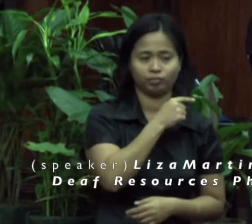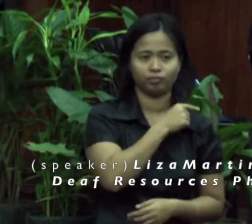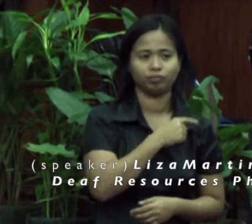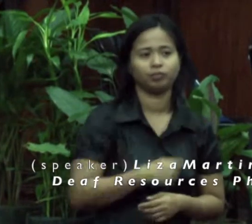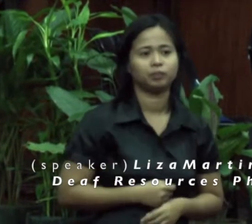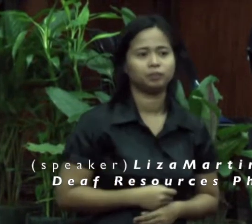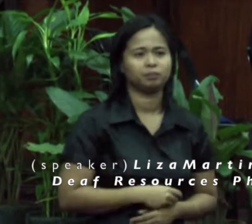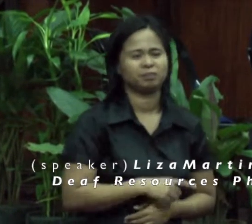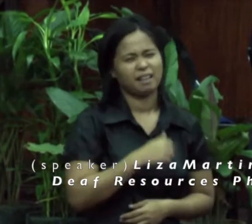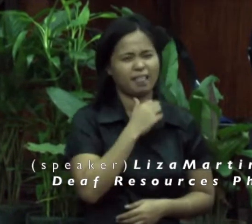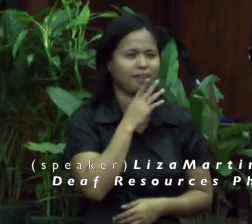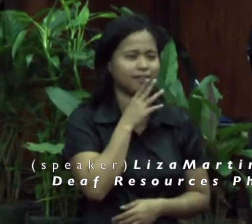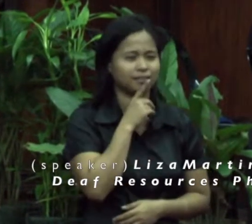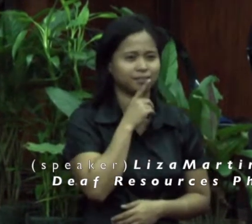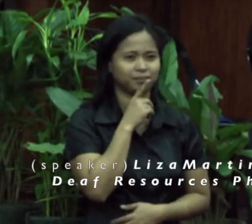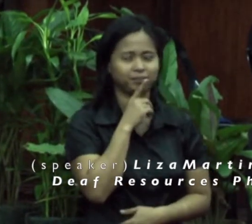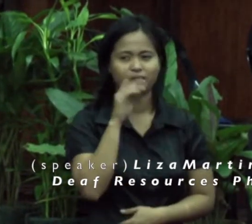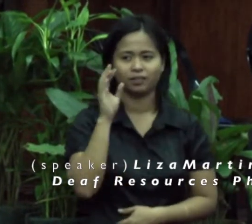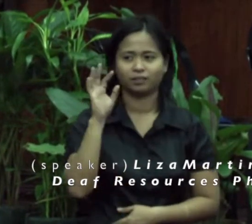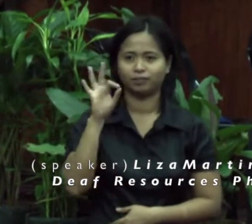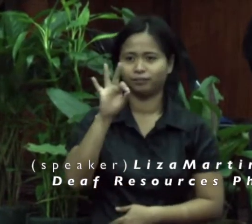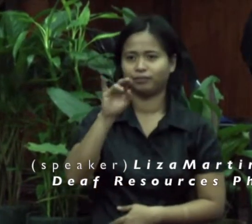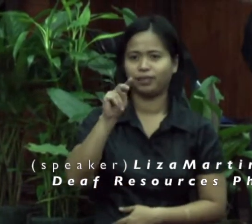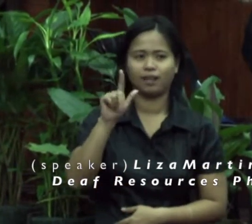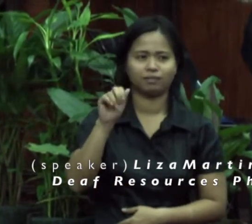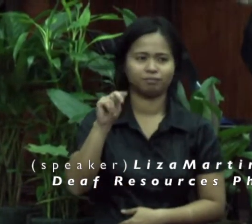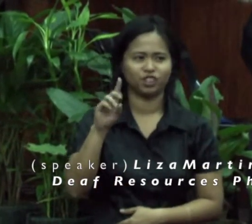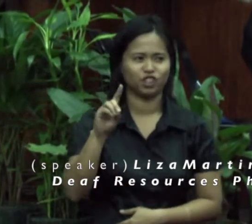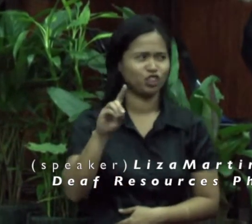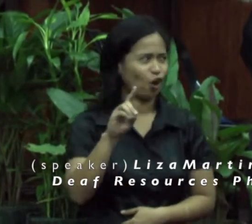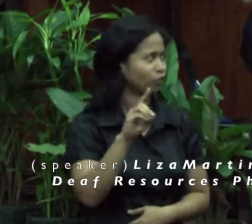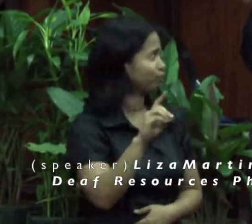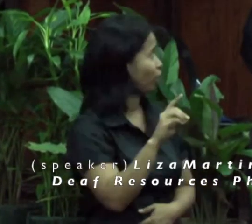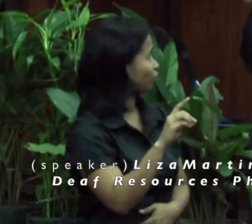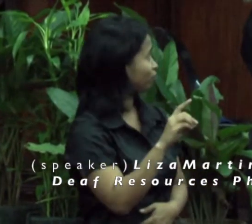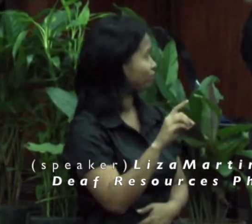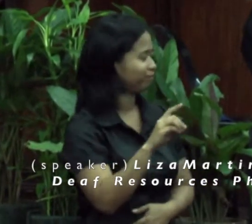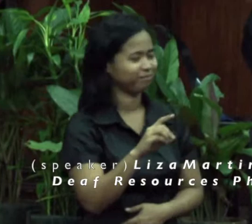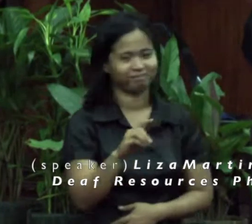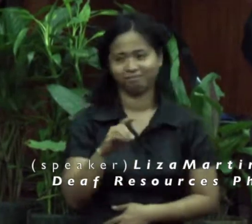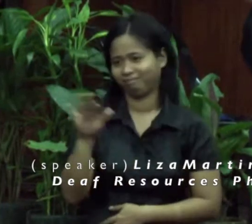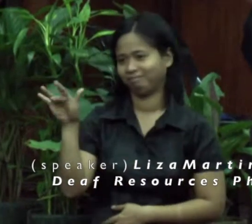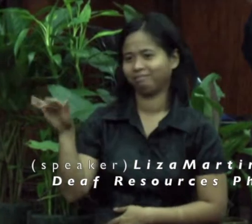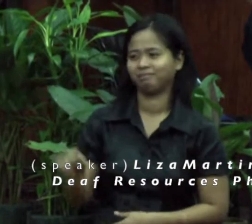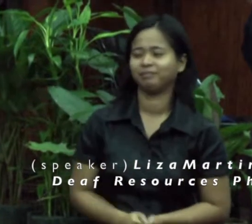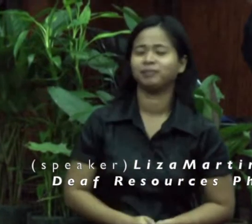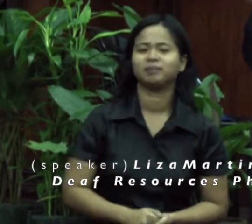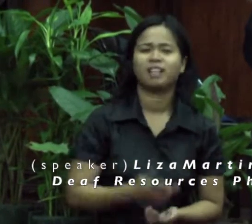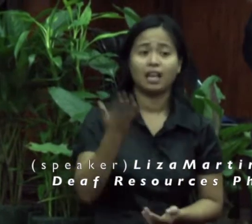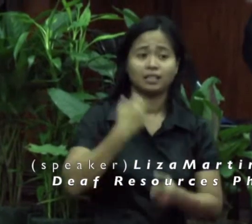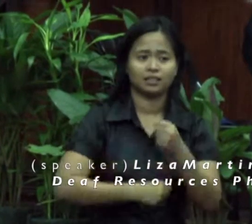don't know how to pronounce his last name, he's Finnish, Jokinen, which last year he said,